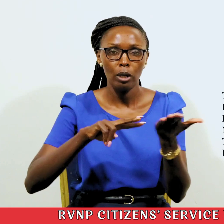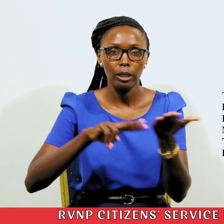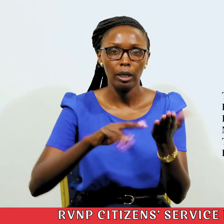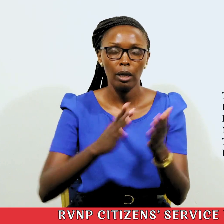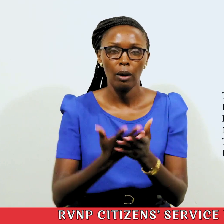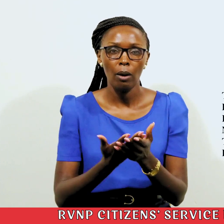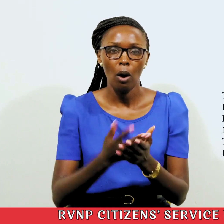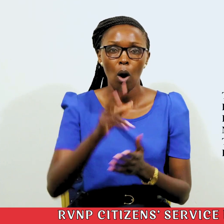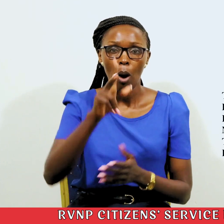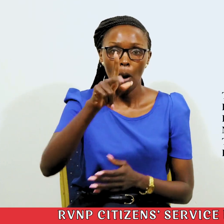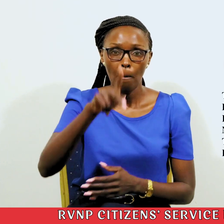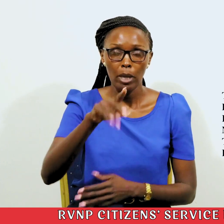P.O. Box